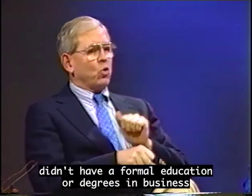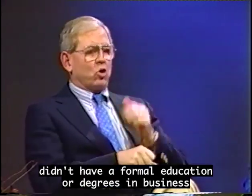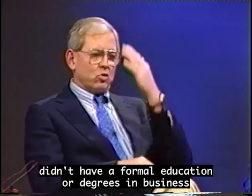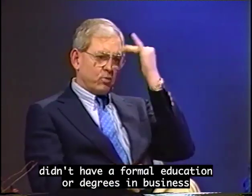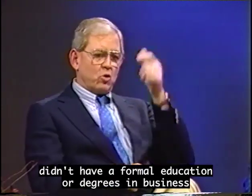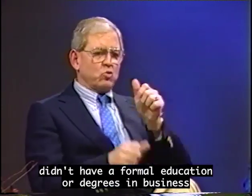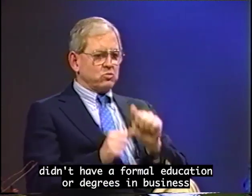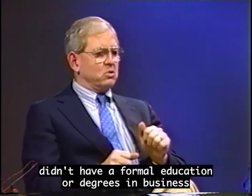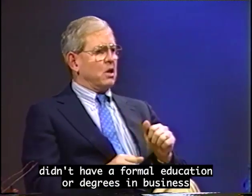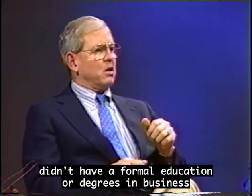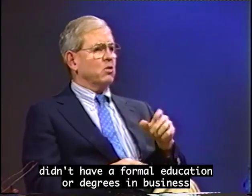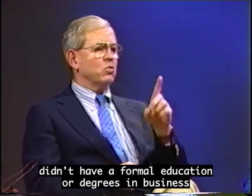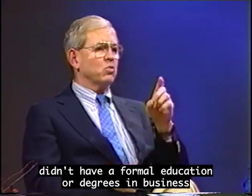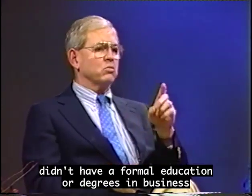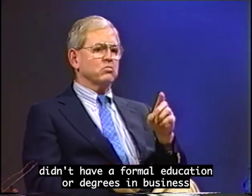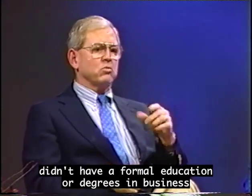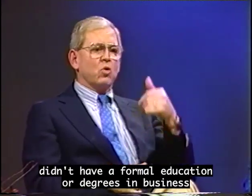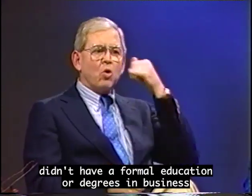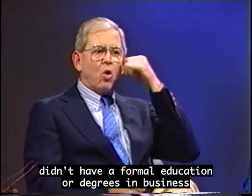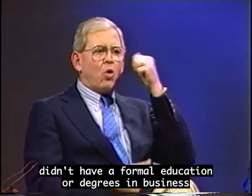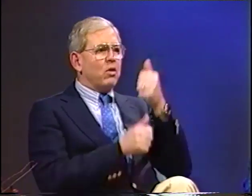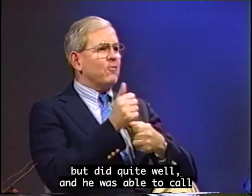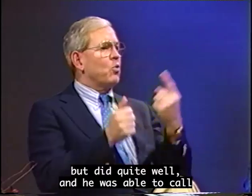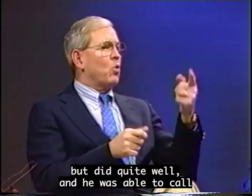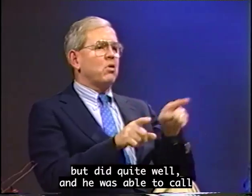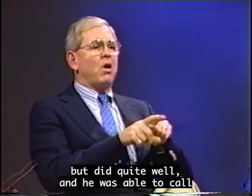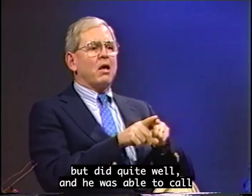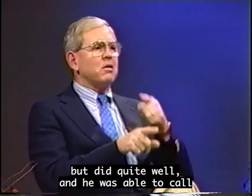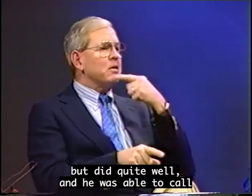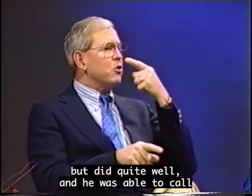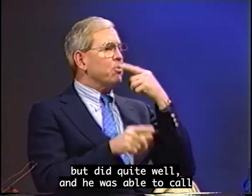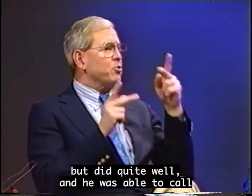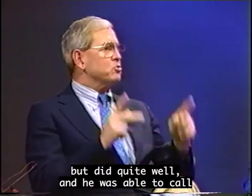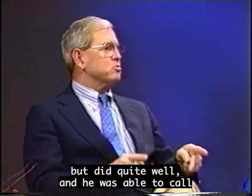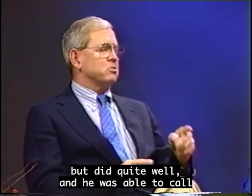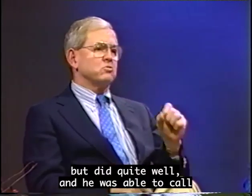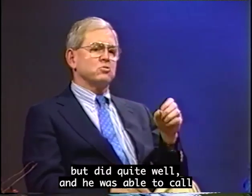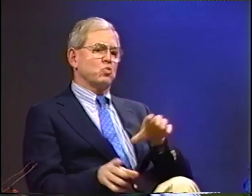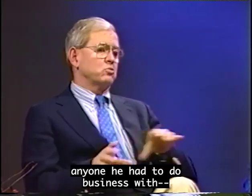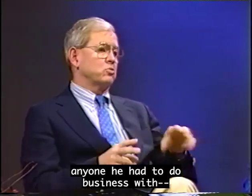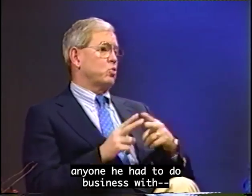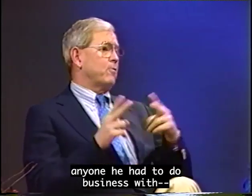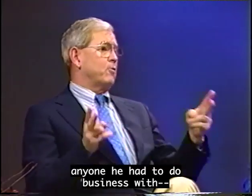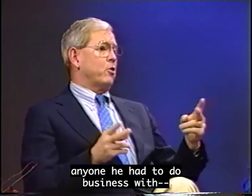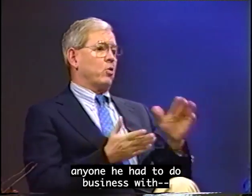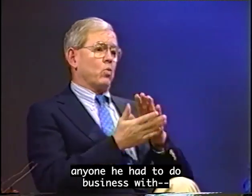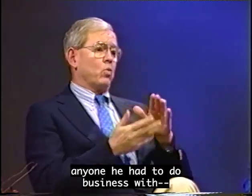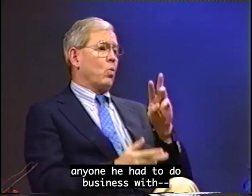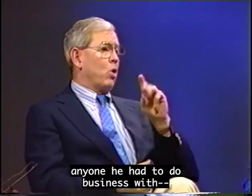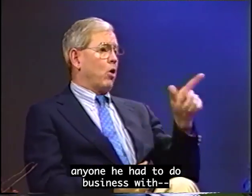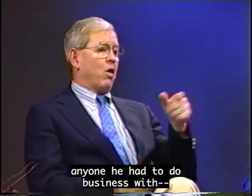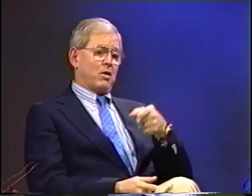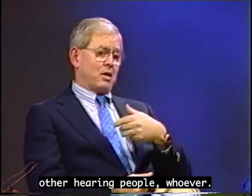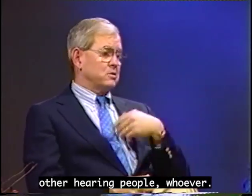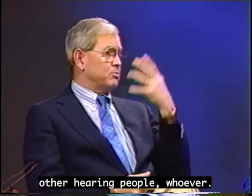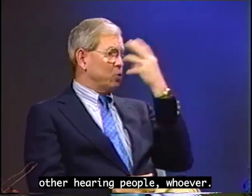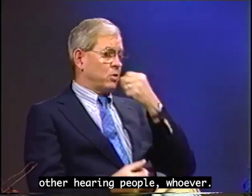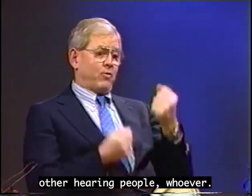have a formal education or degrees in business, but did quite well, and he was able to call anyone he had to do business with, other hearing